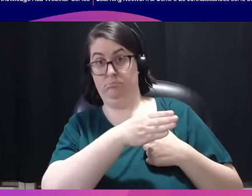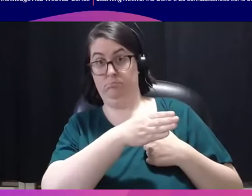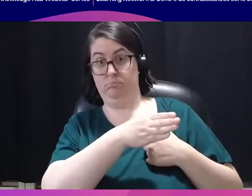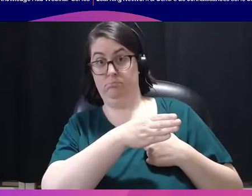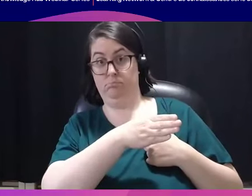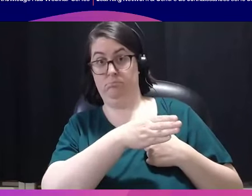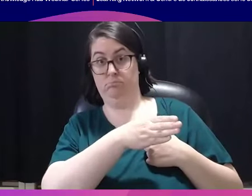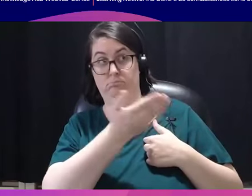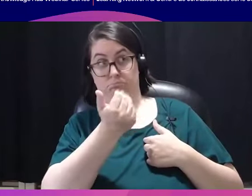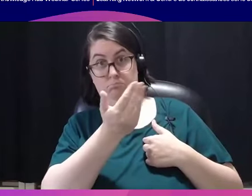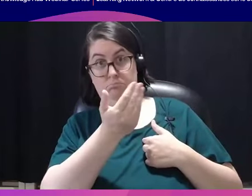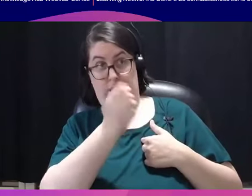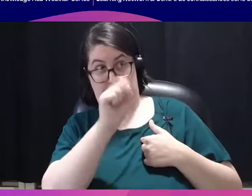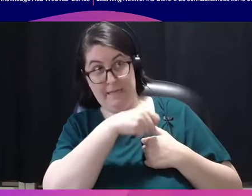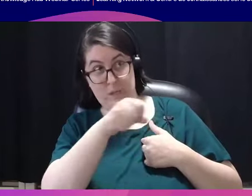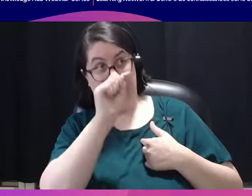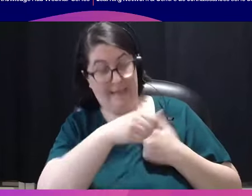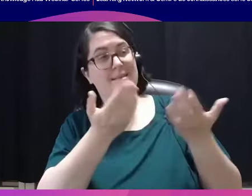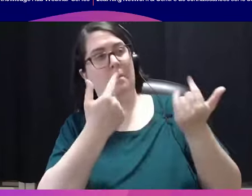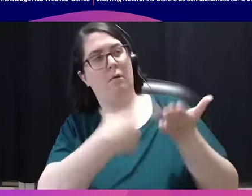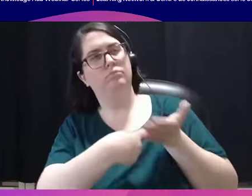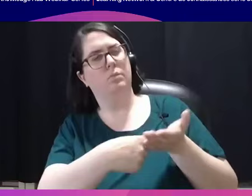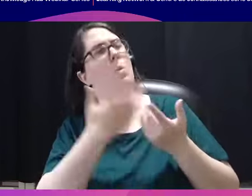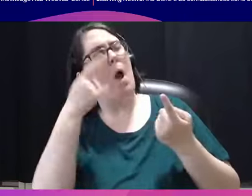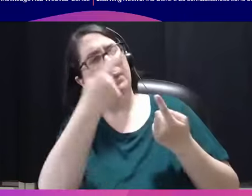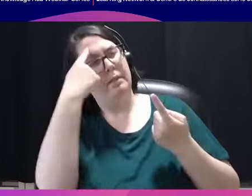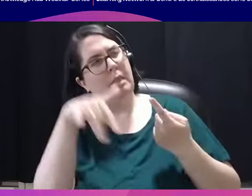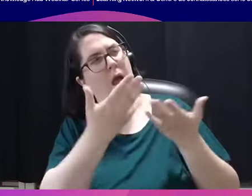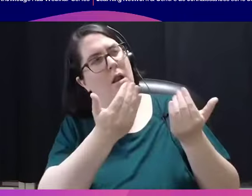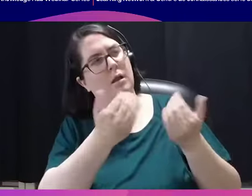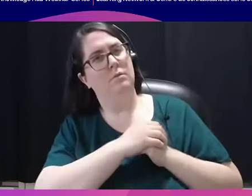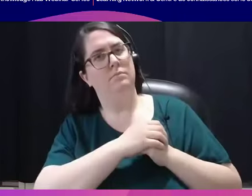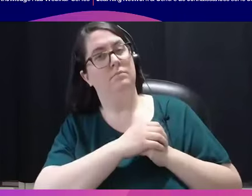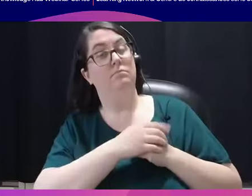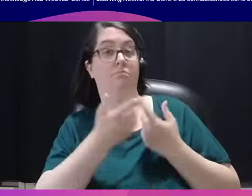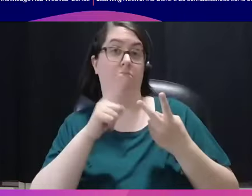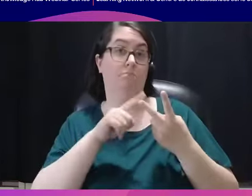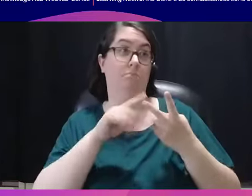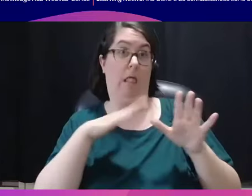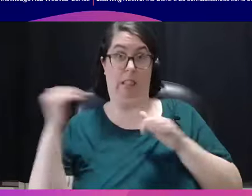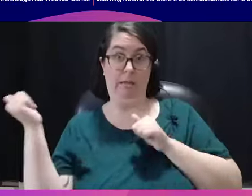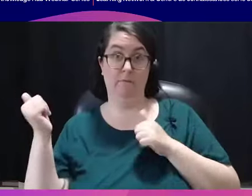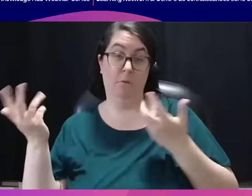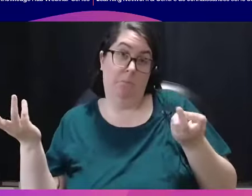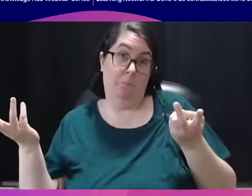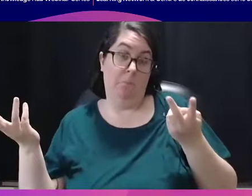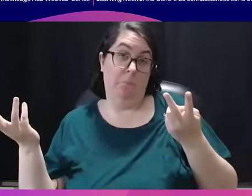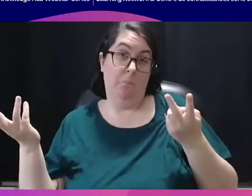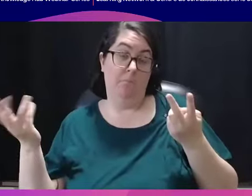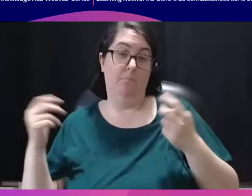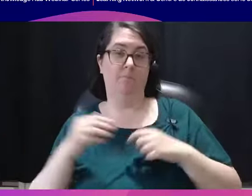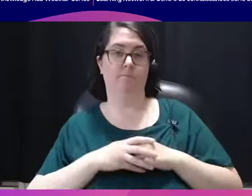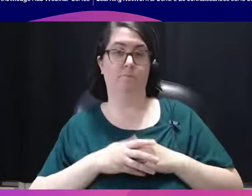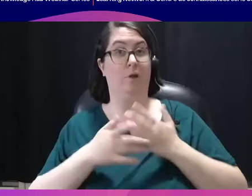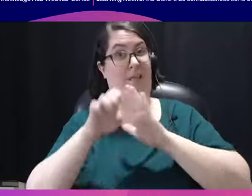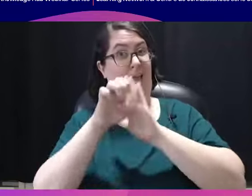out and explore their views to see where they're coming from? Leave? As you might imagine, there are some